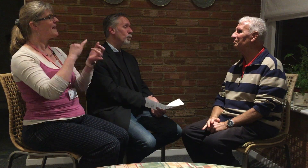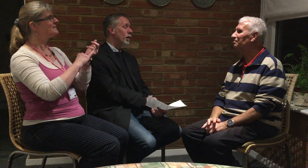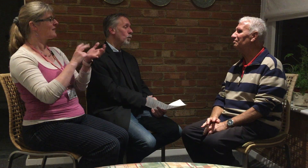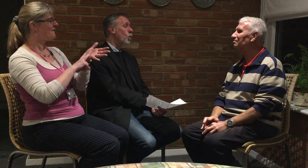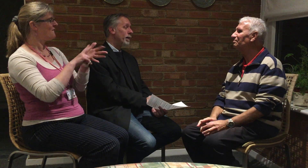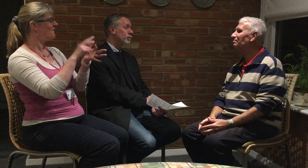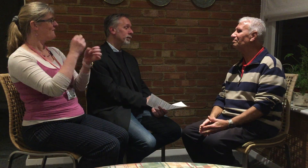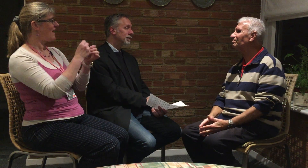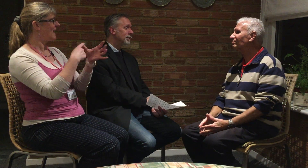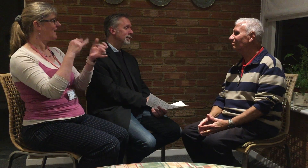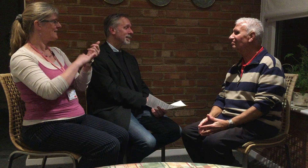won a wife.